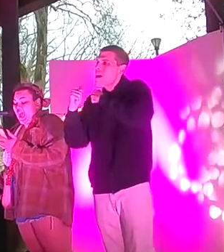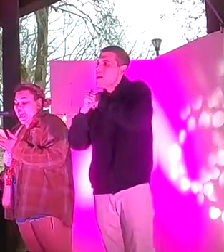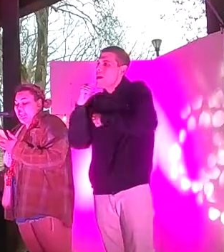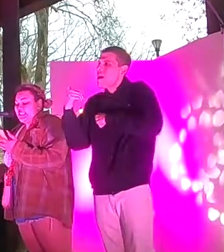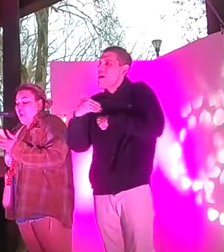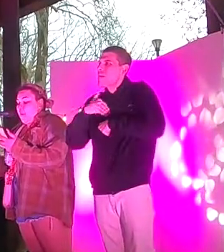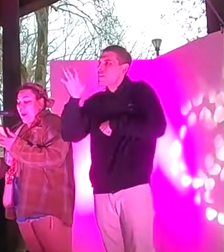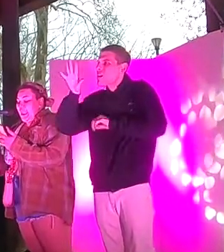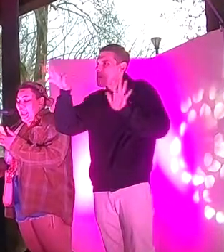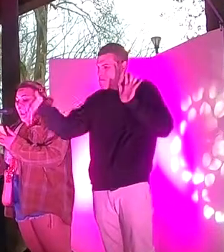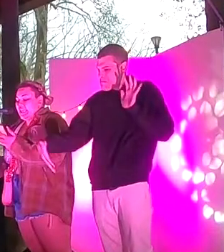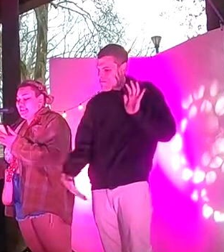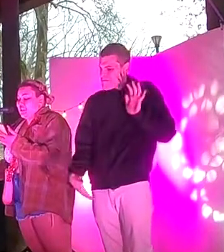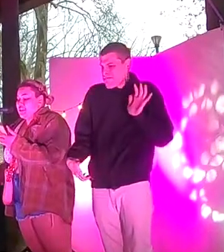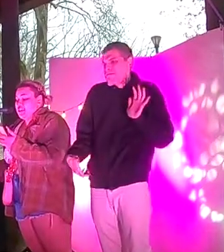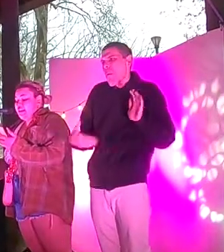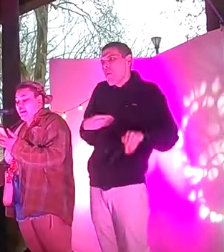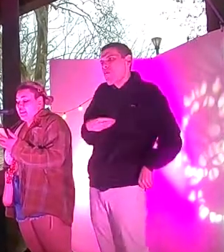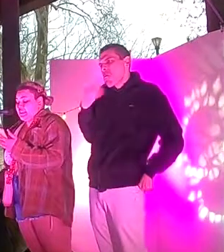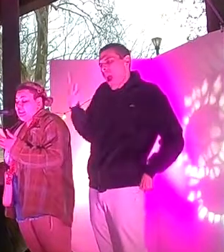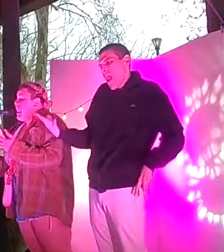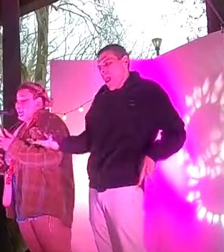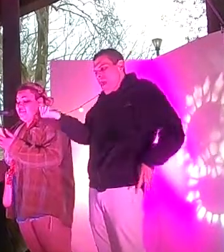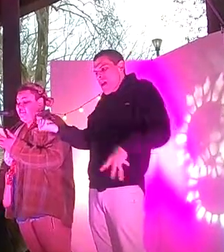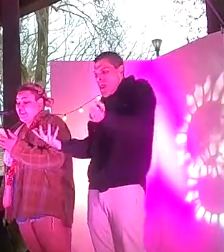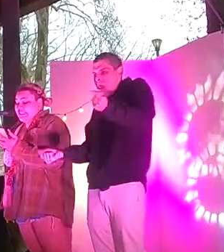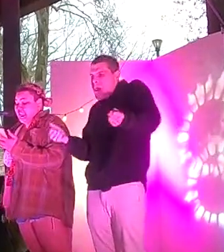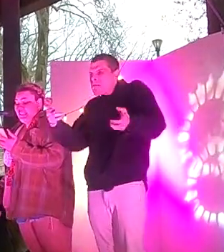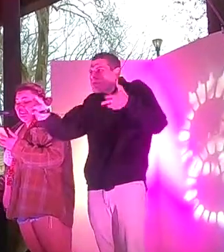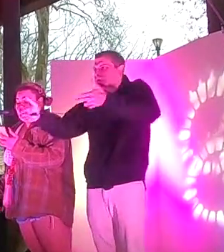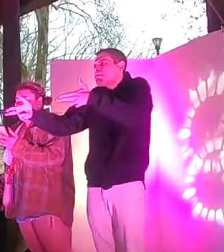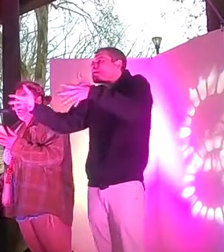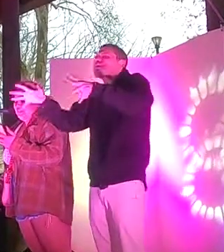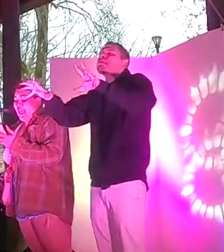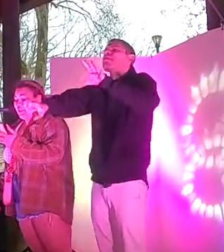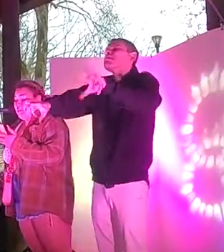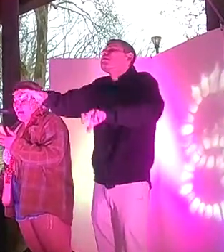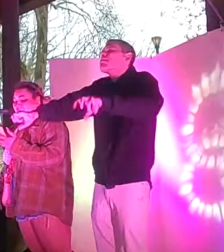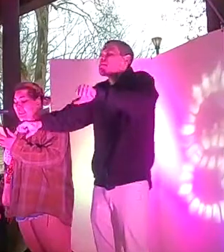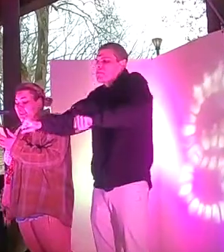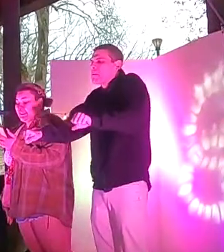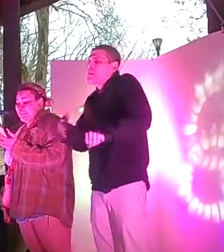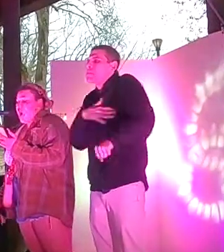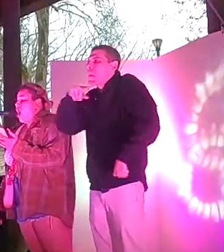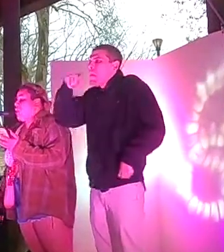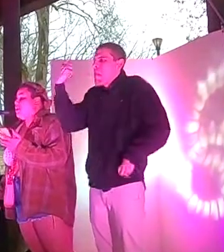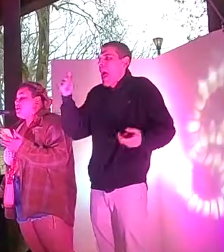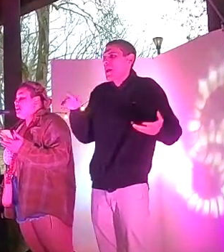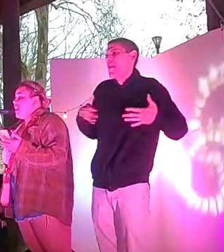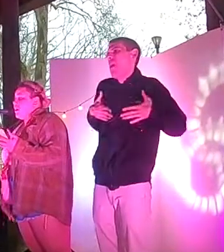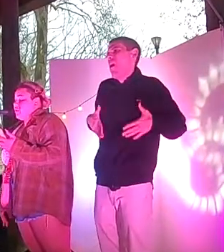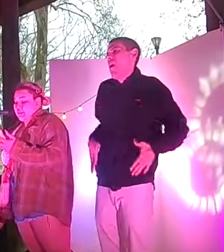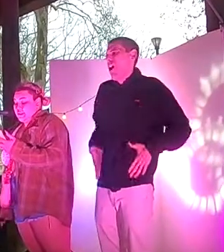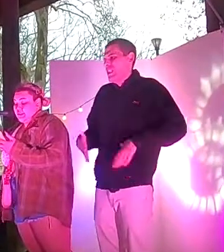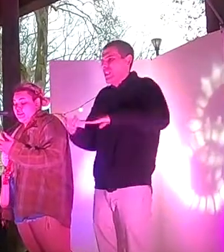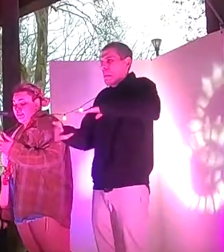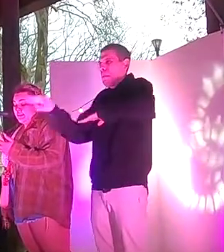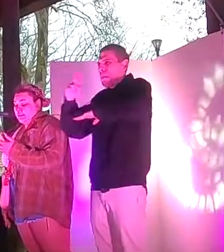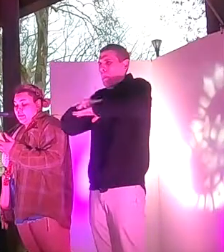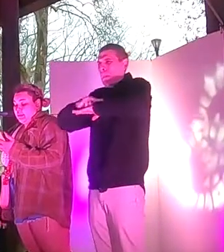my thighs, white hands and their guns, and fists and knees, black bodies on cold